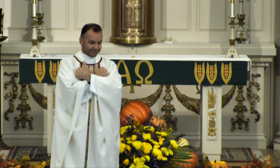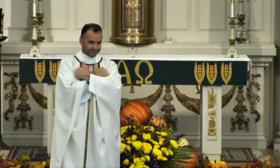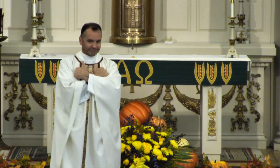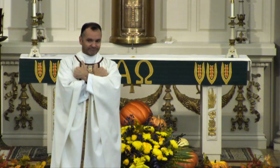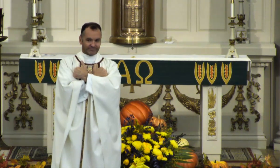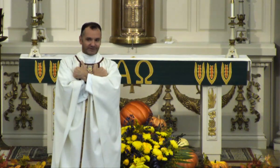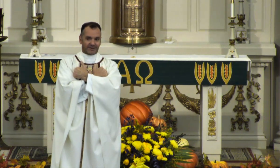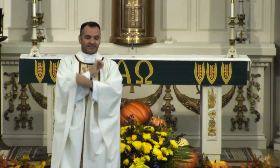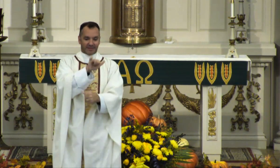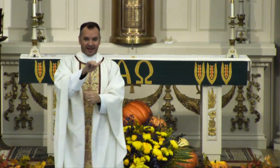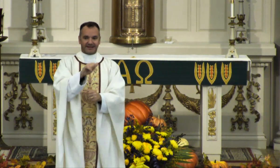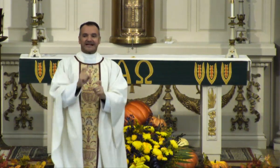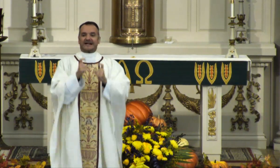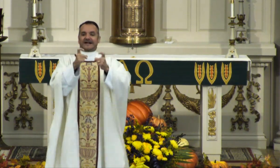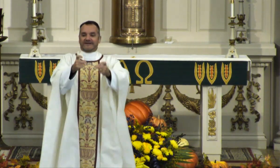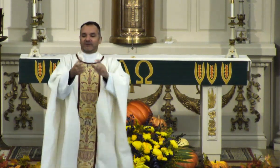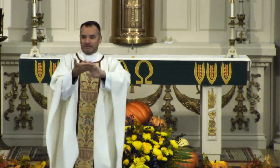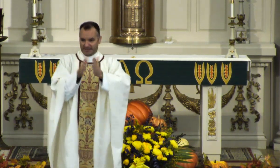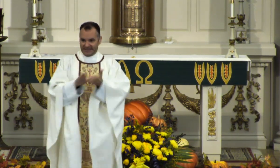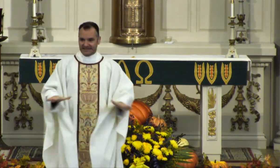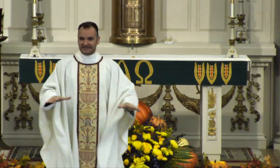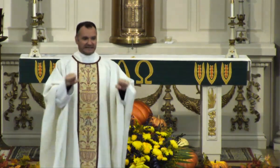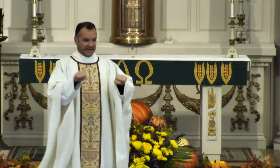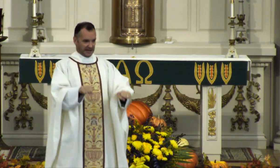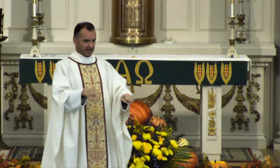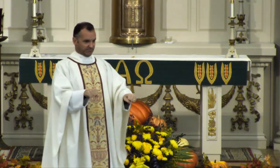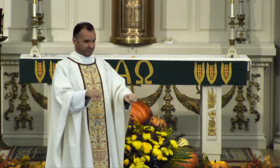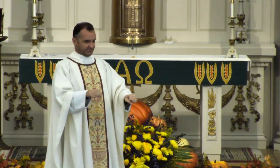We can do that when we spread the love.